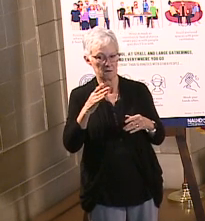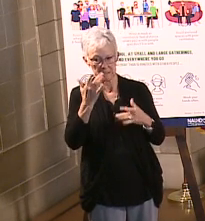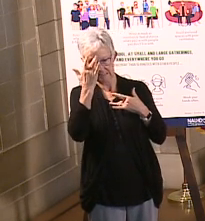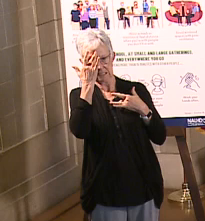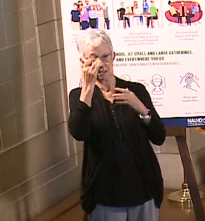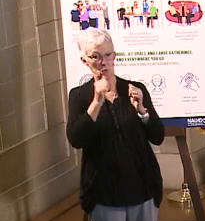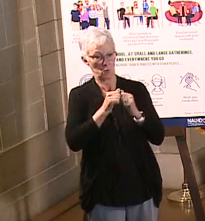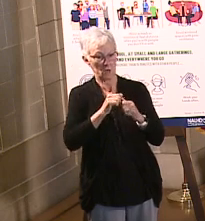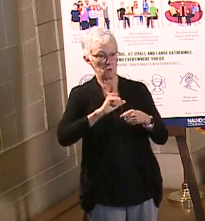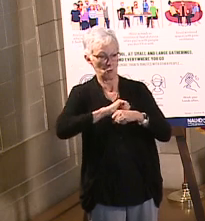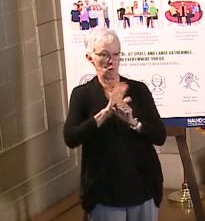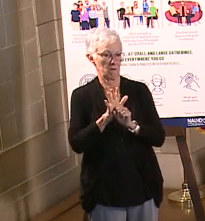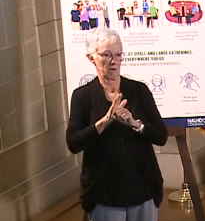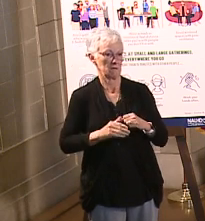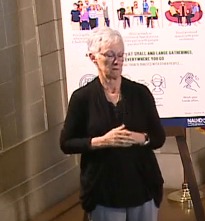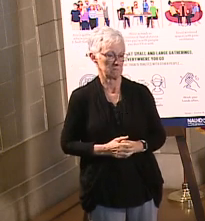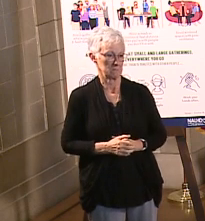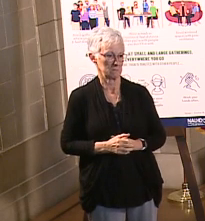Martha.